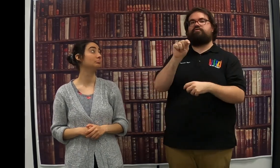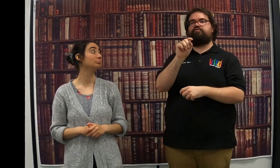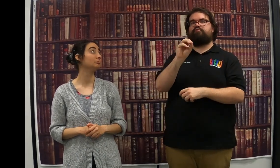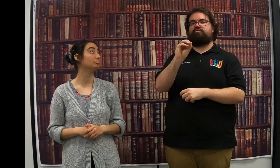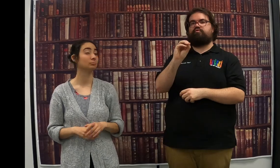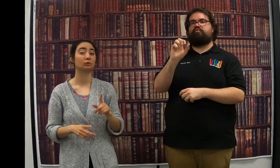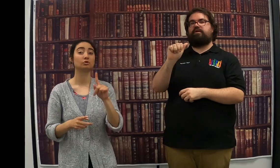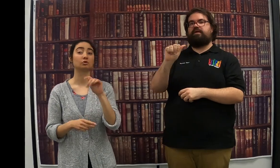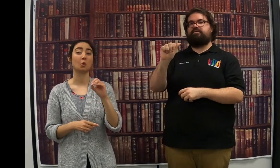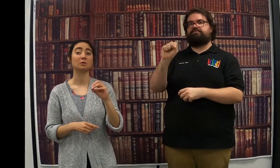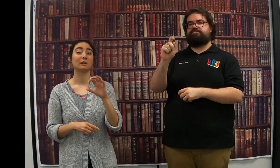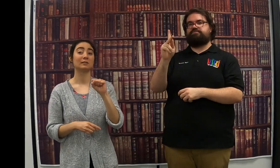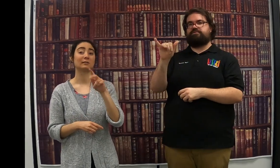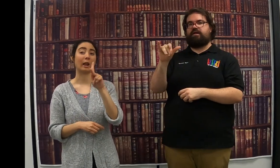To a skylark.